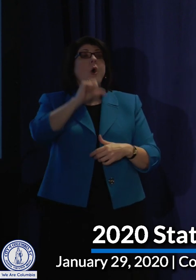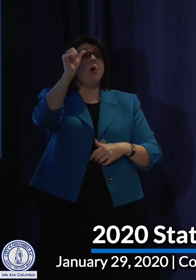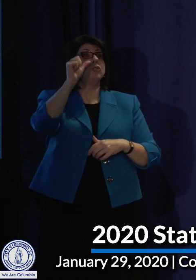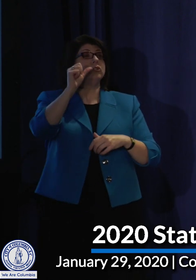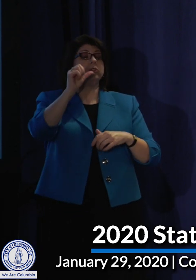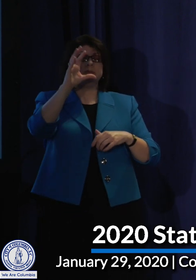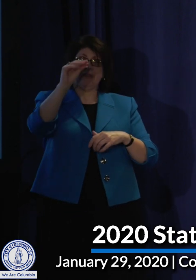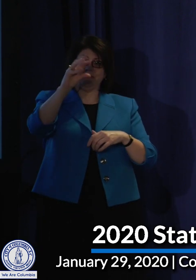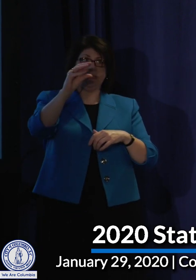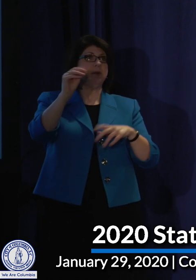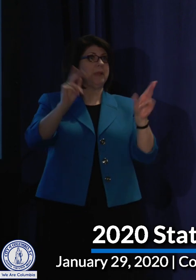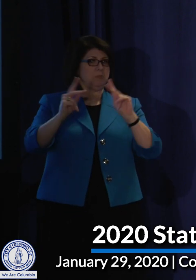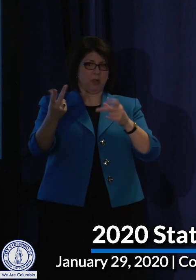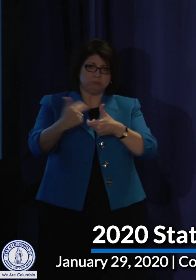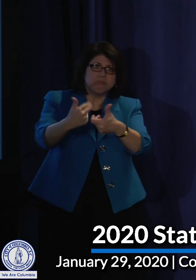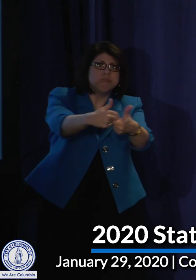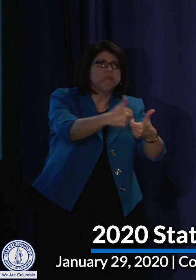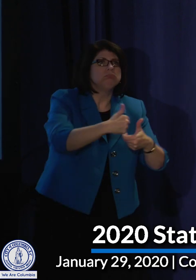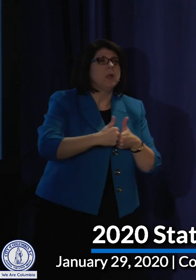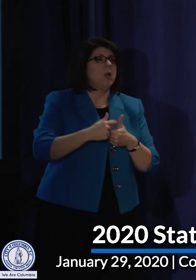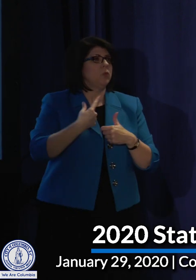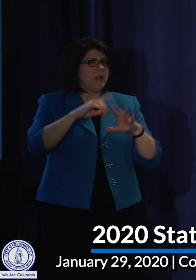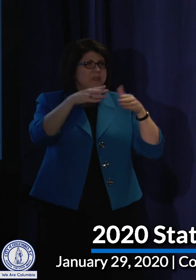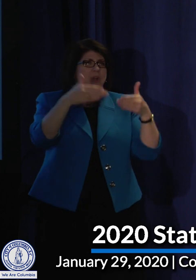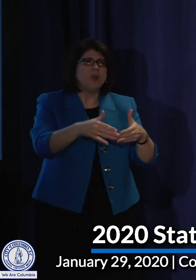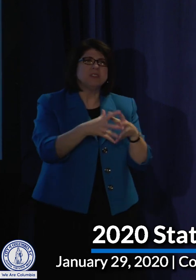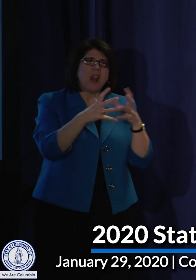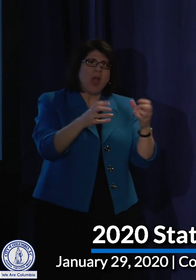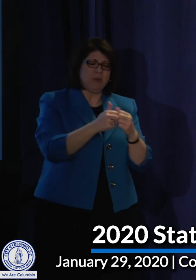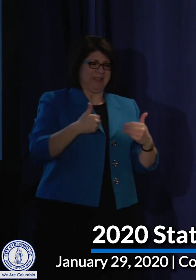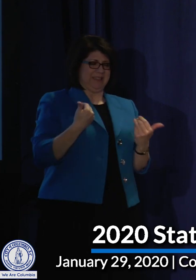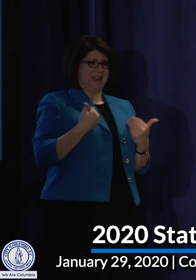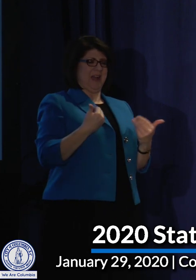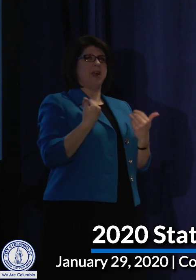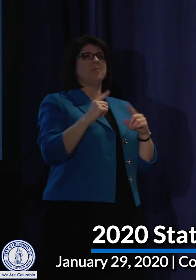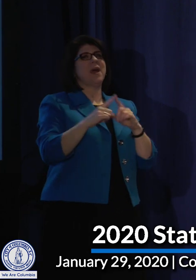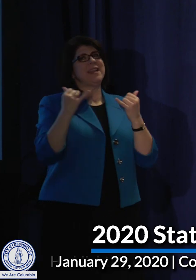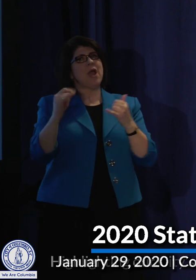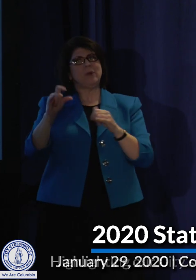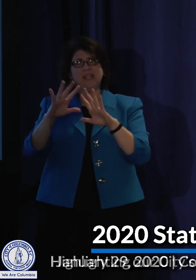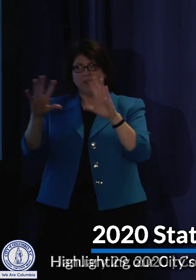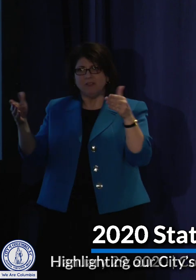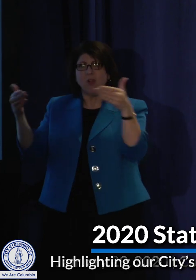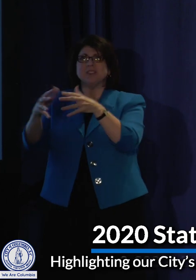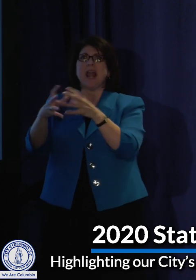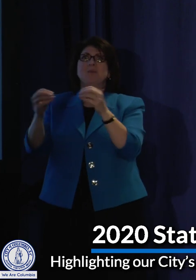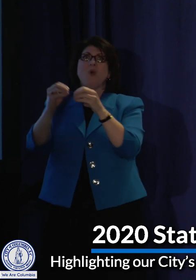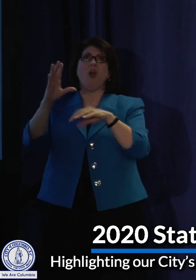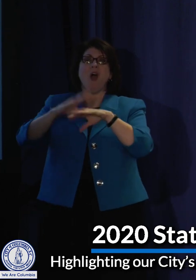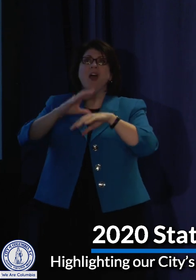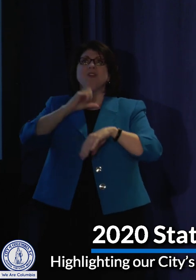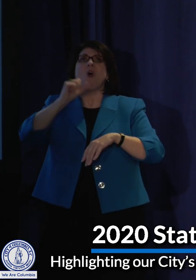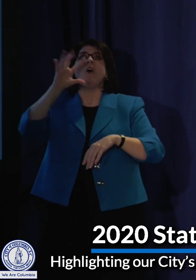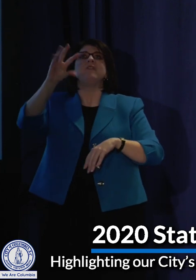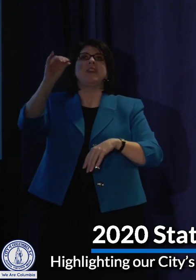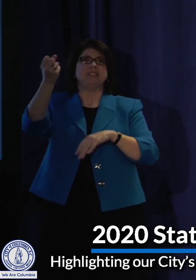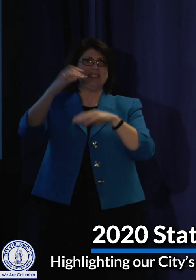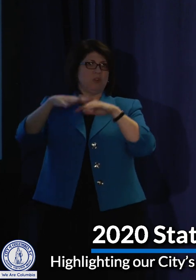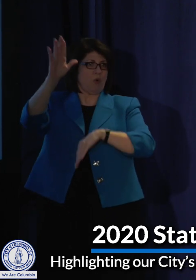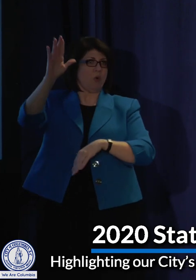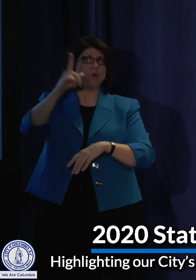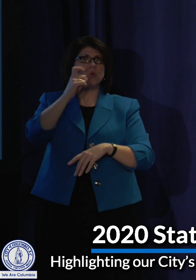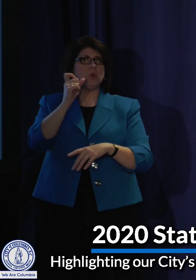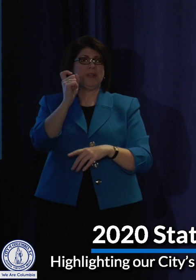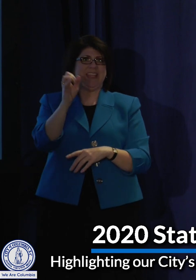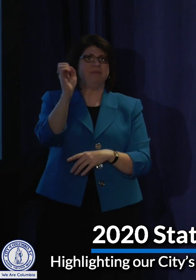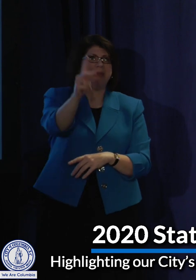program implementation. We focus a lot on millennials. We need to focus a lot more on perennials, those of us who are 50 and over, who give